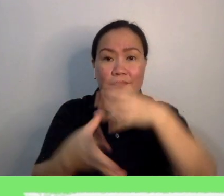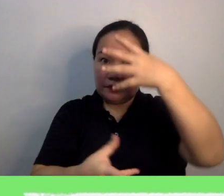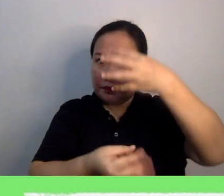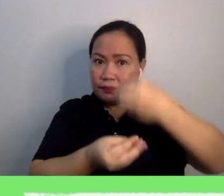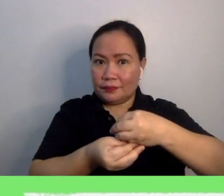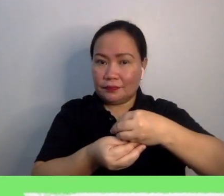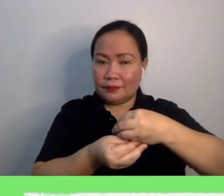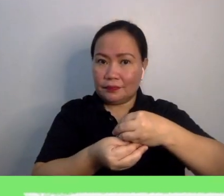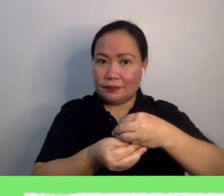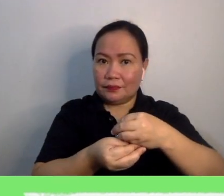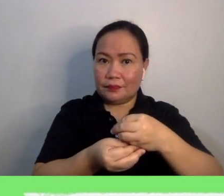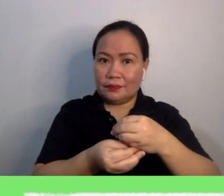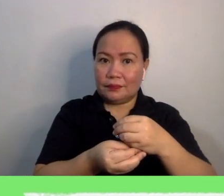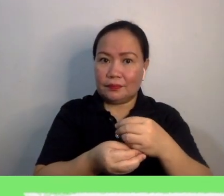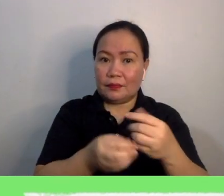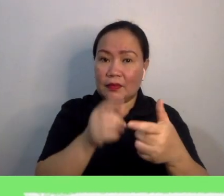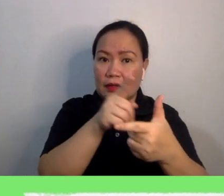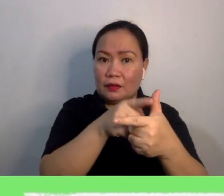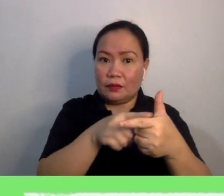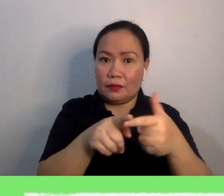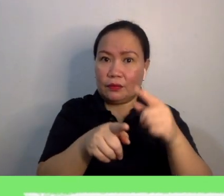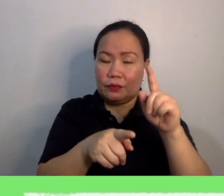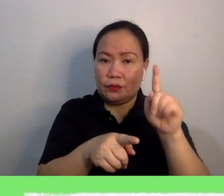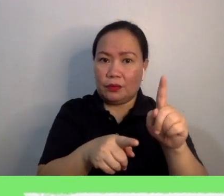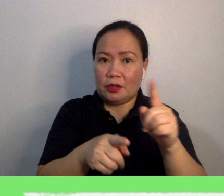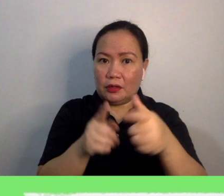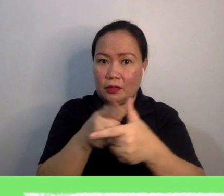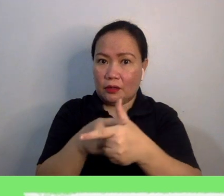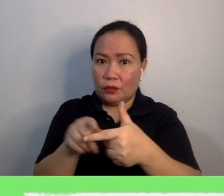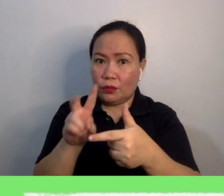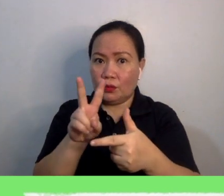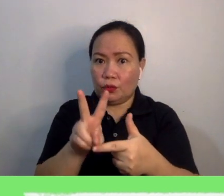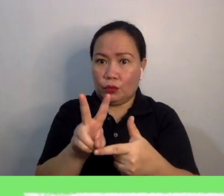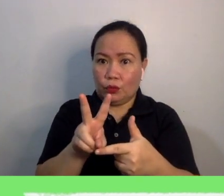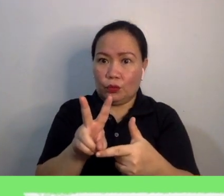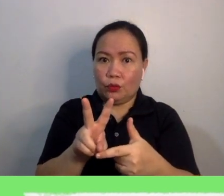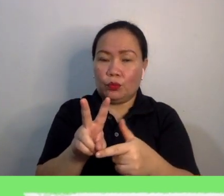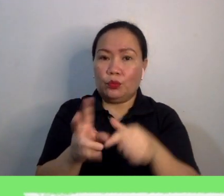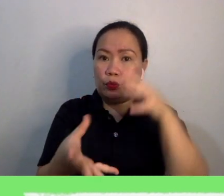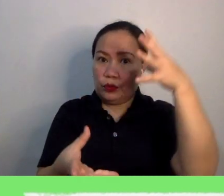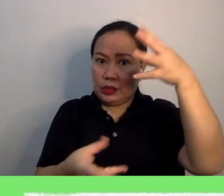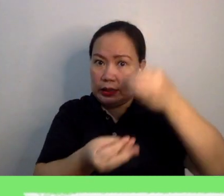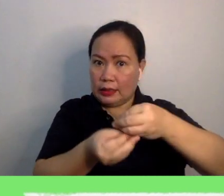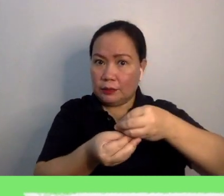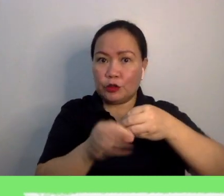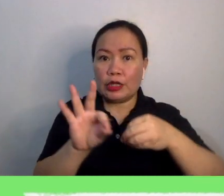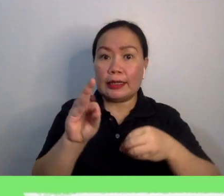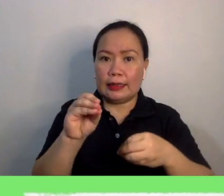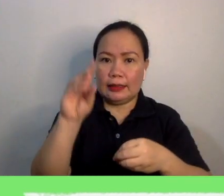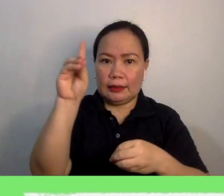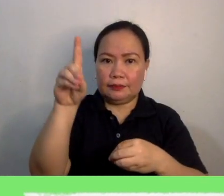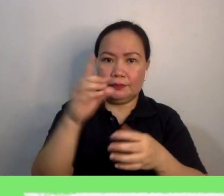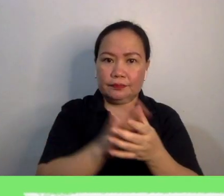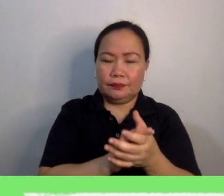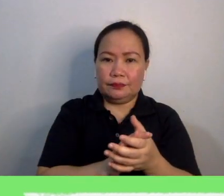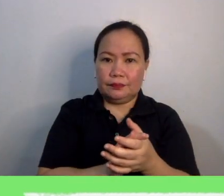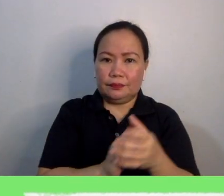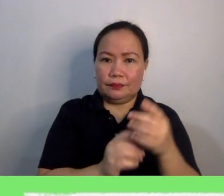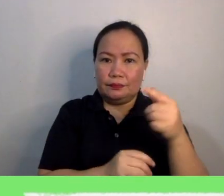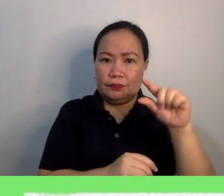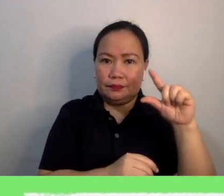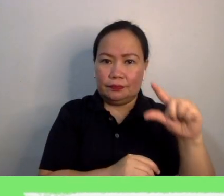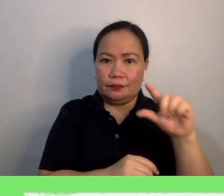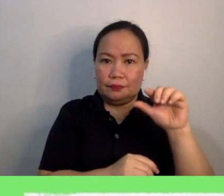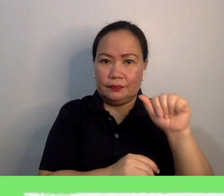90 degrees. Okay, let's have an example. So, I have here angle ADB and